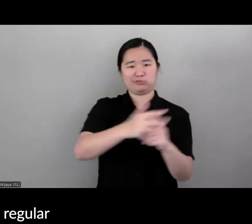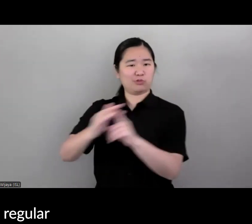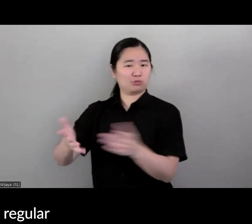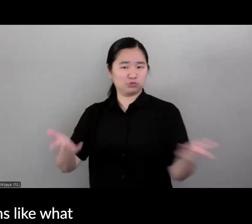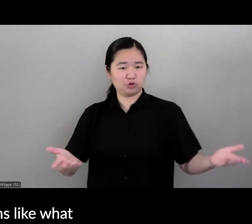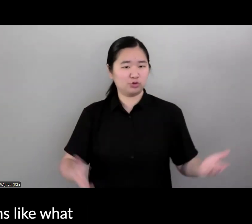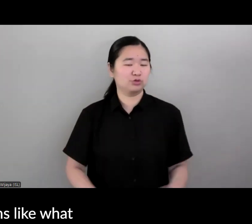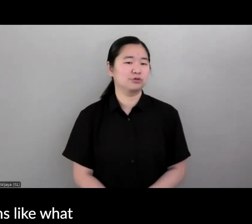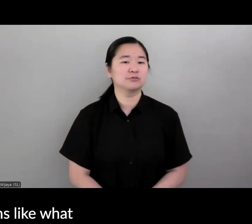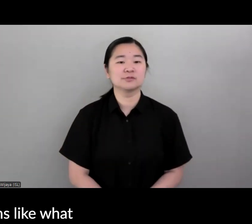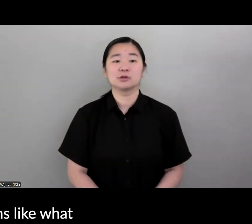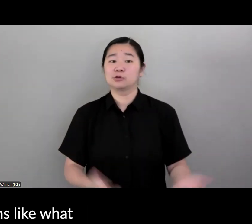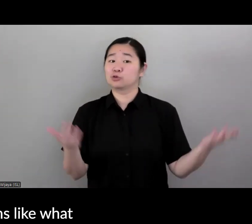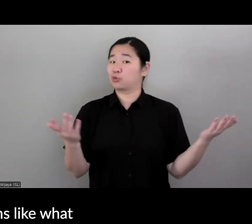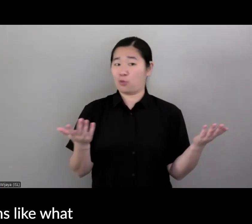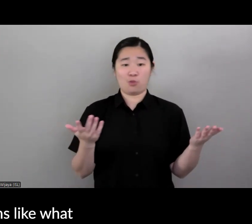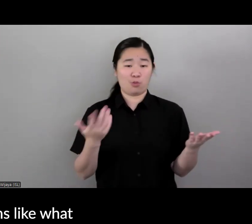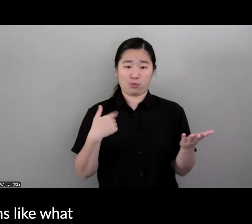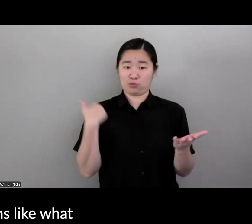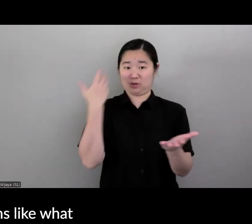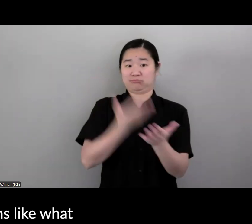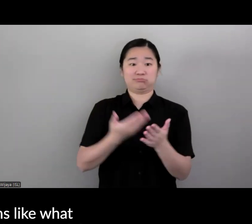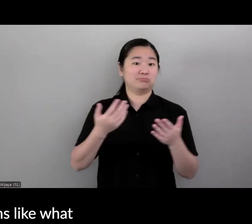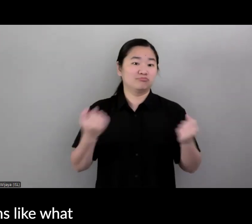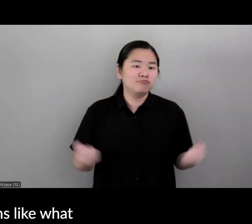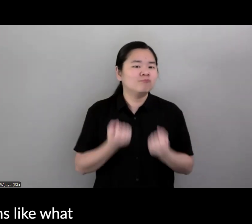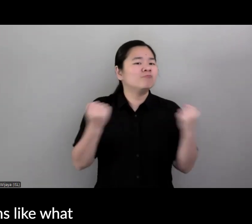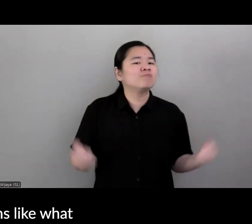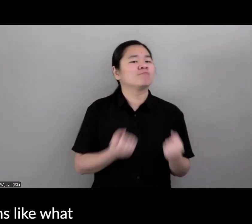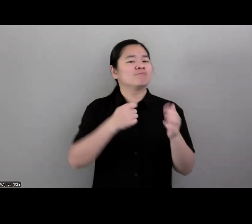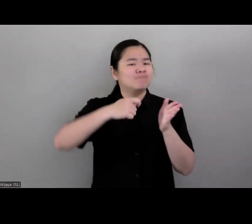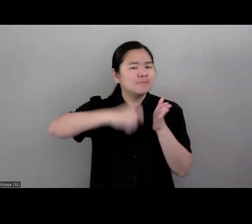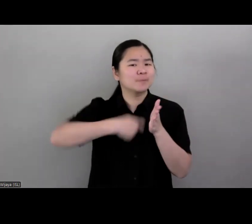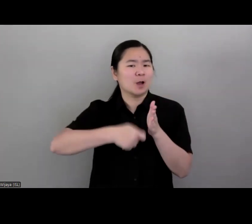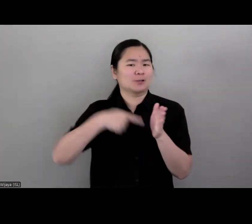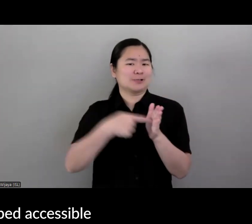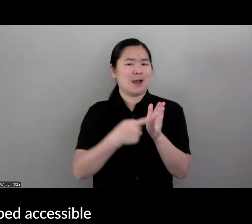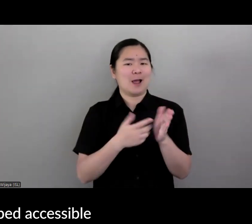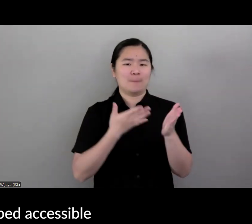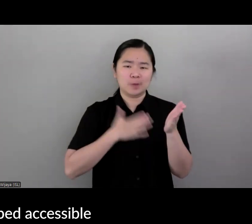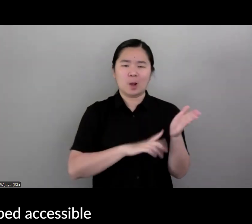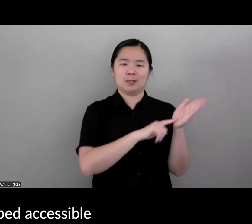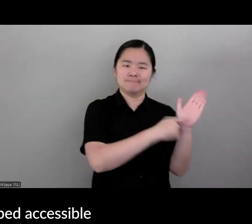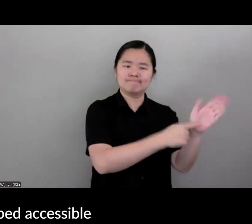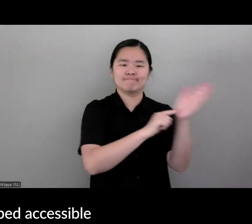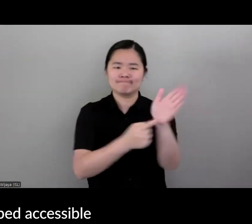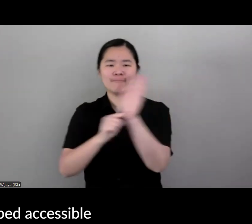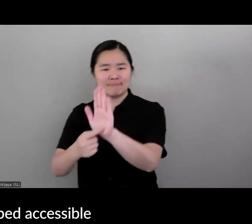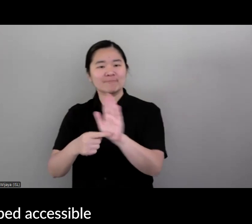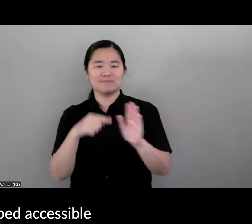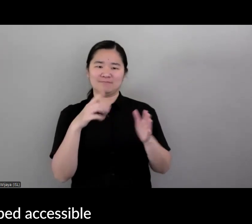OPD members around questions like what makes you feel safe or unsafe? And we